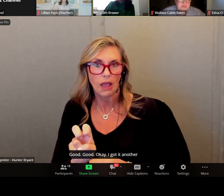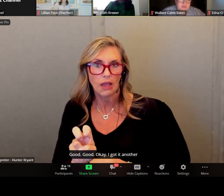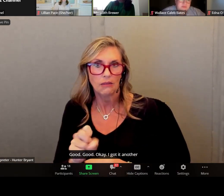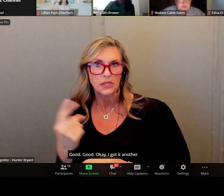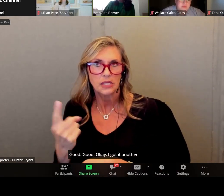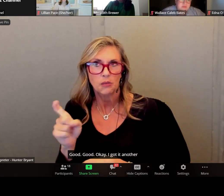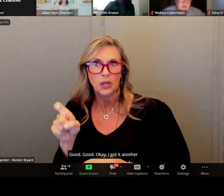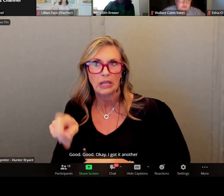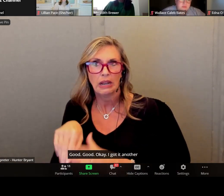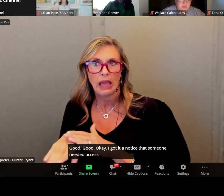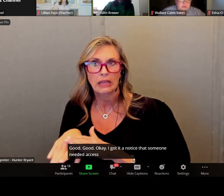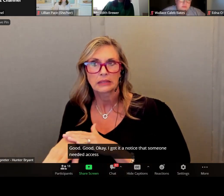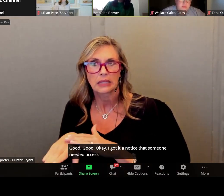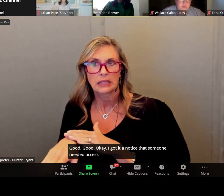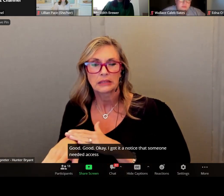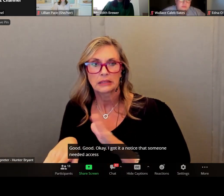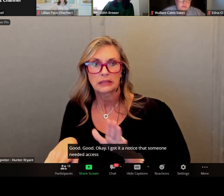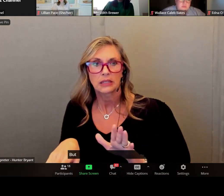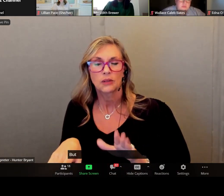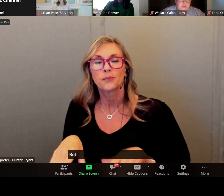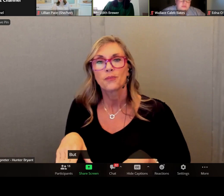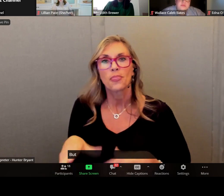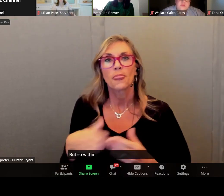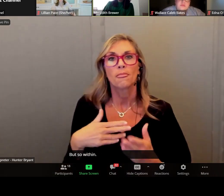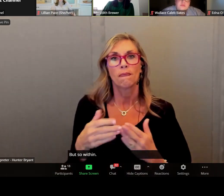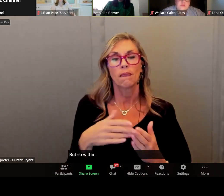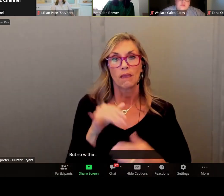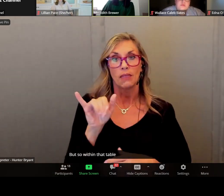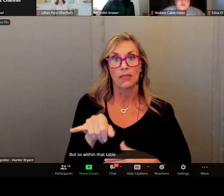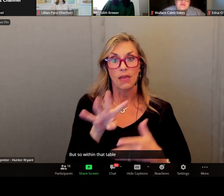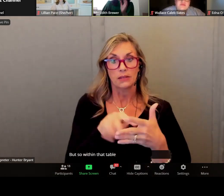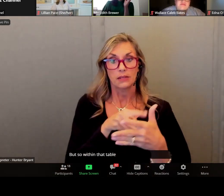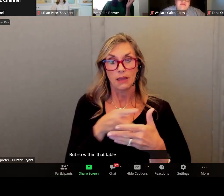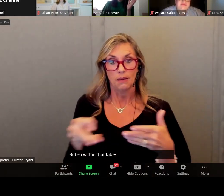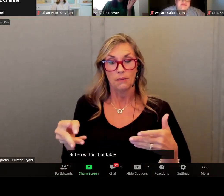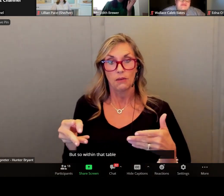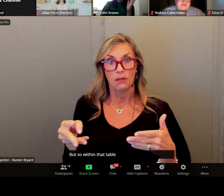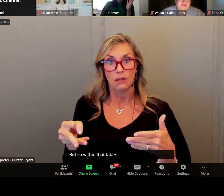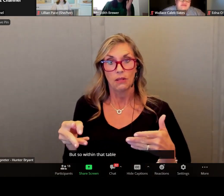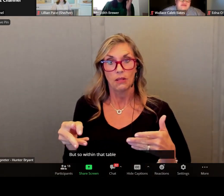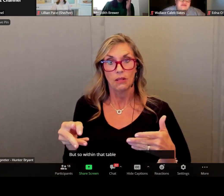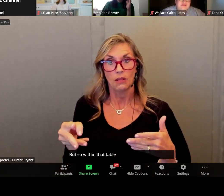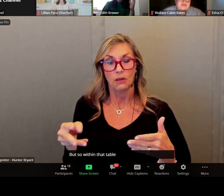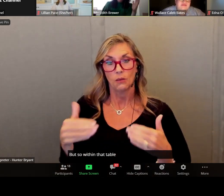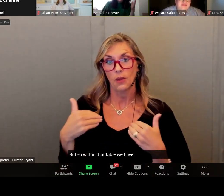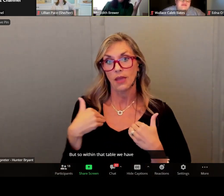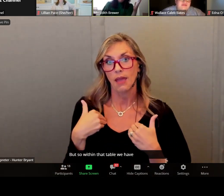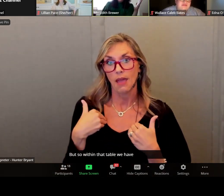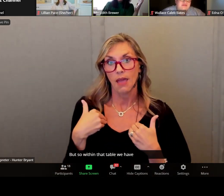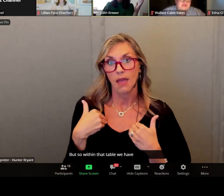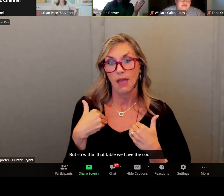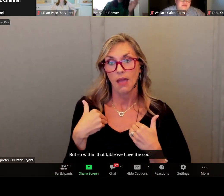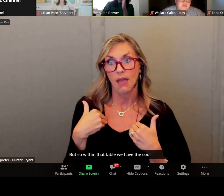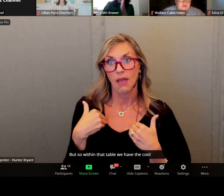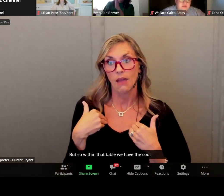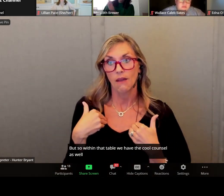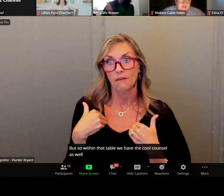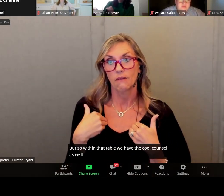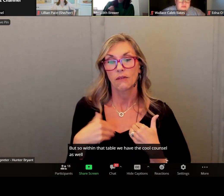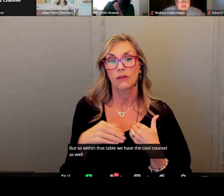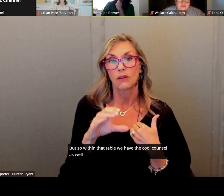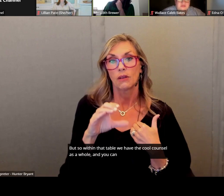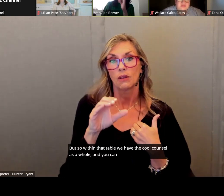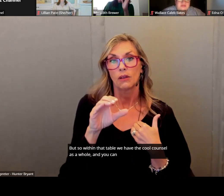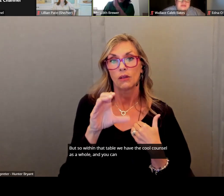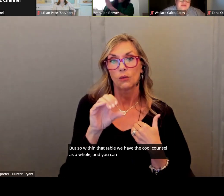but so within that table, we have the Cool Council as a whole, and you can kind of